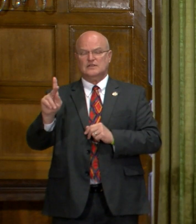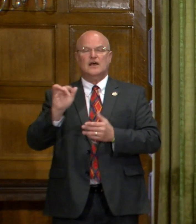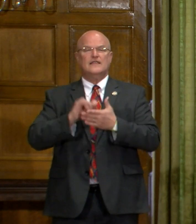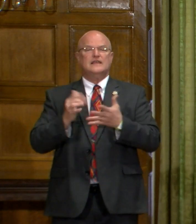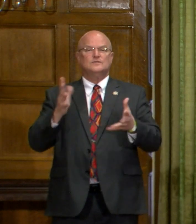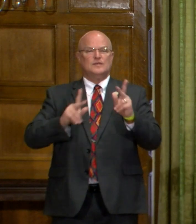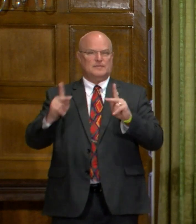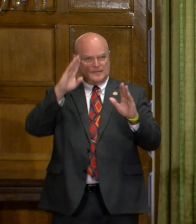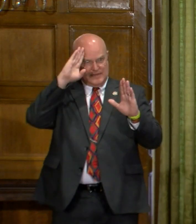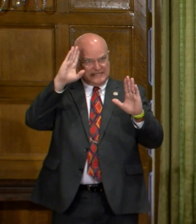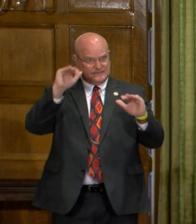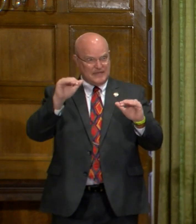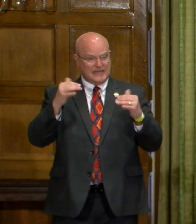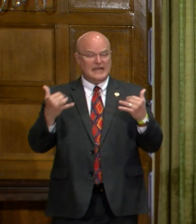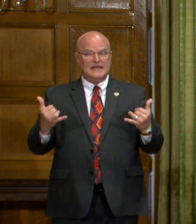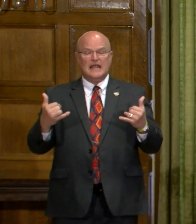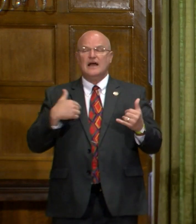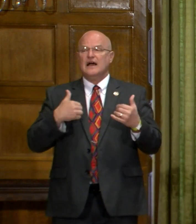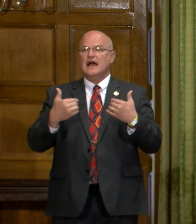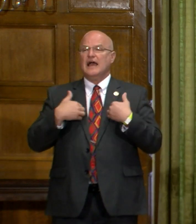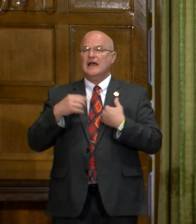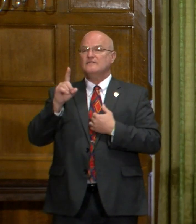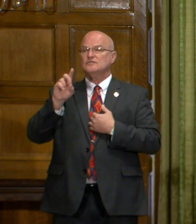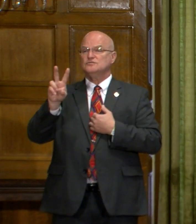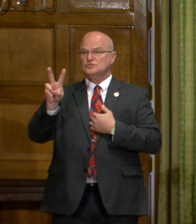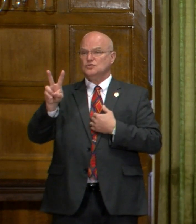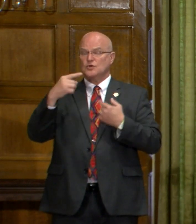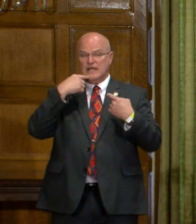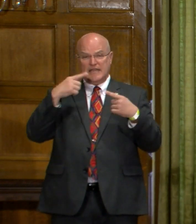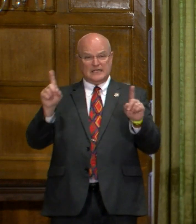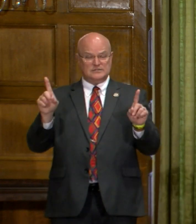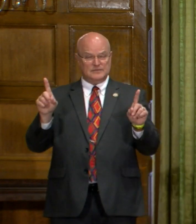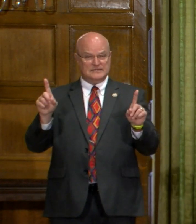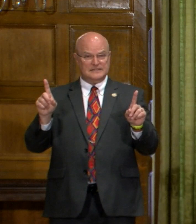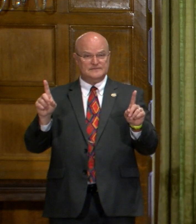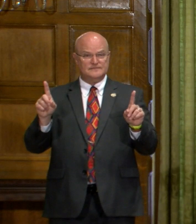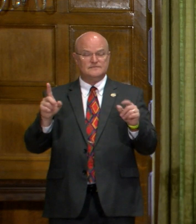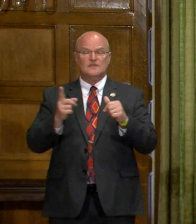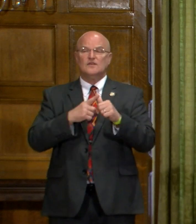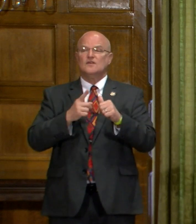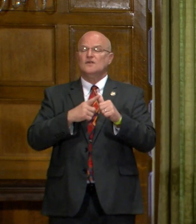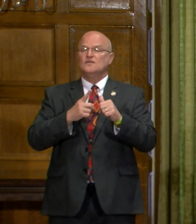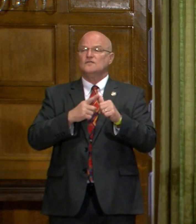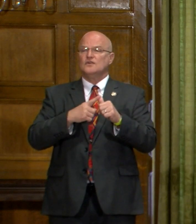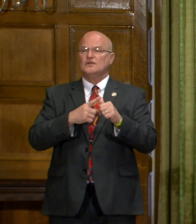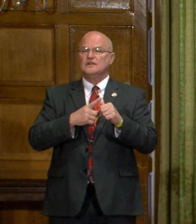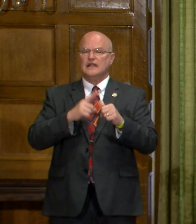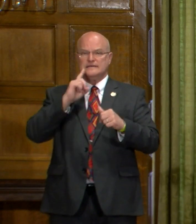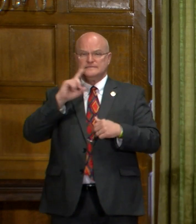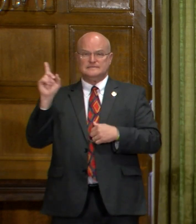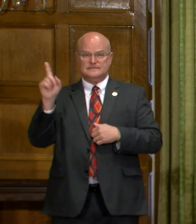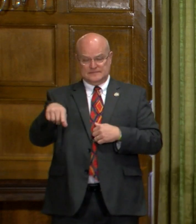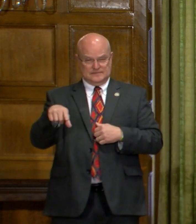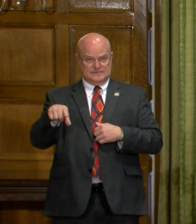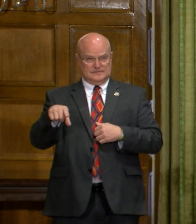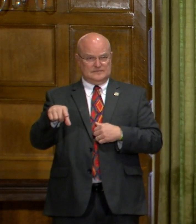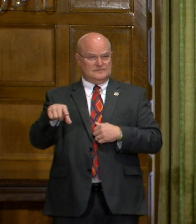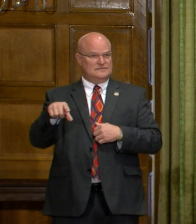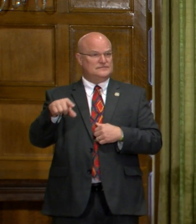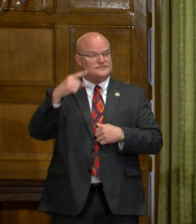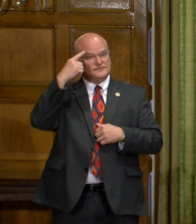people expect. With that, I do have two announcements today. First, I'm issuing an executive